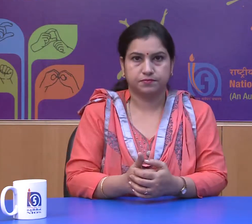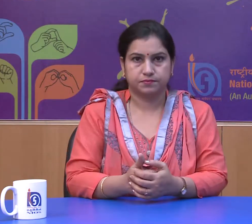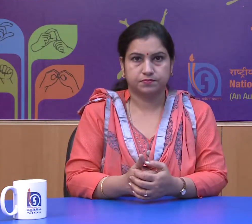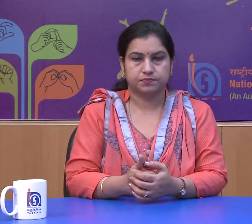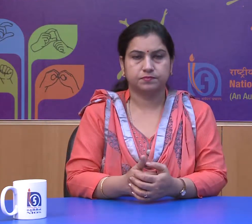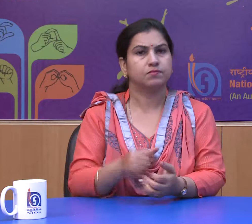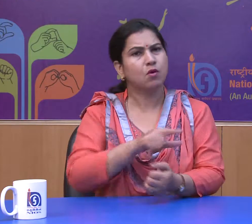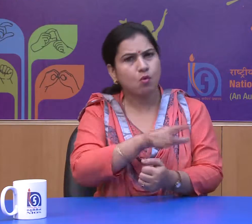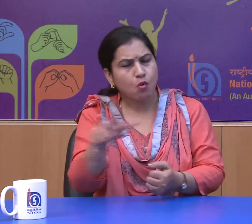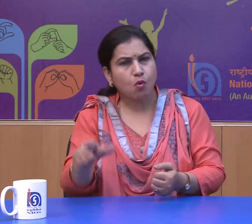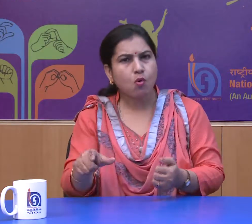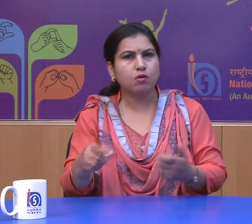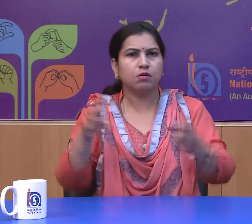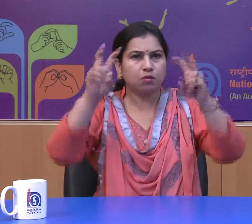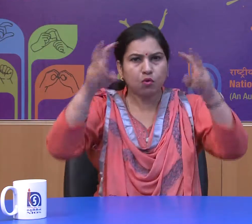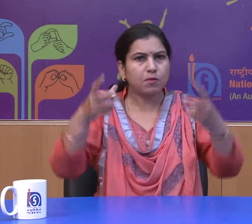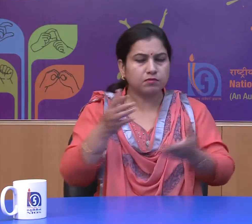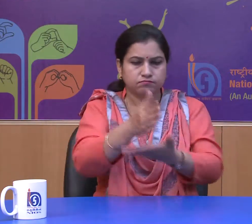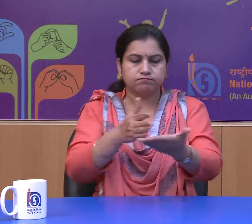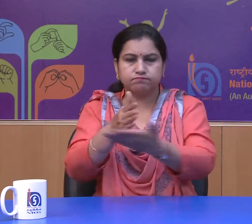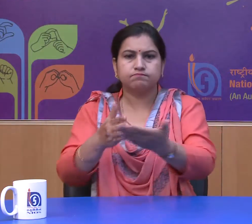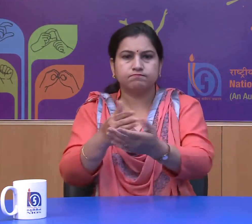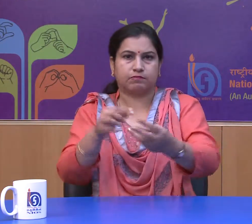All the subjects are divided into three categories,